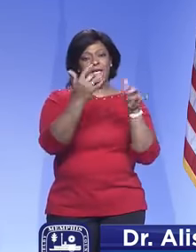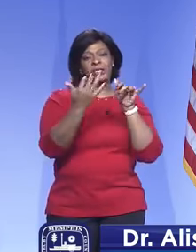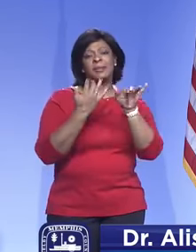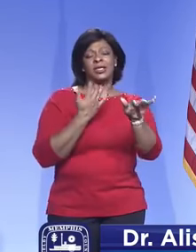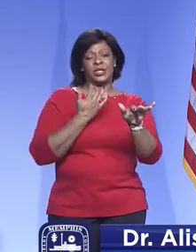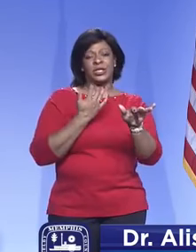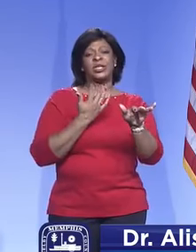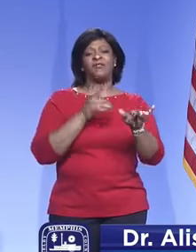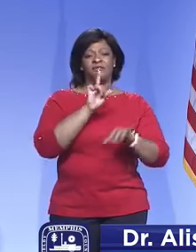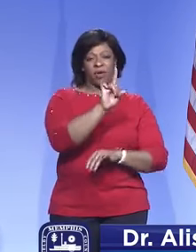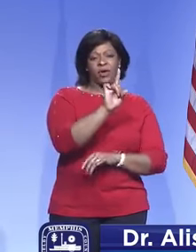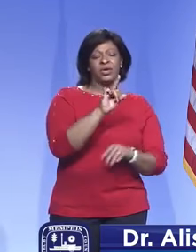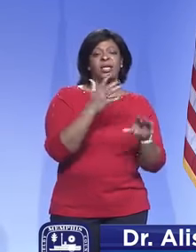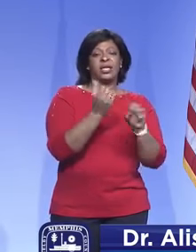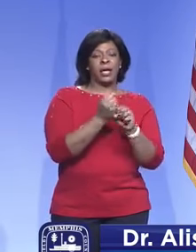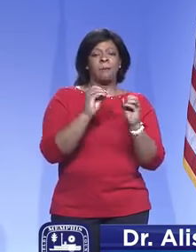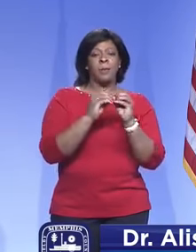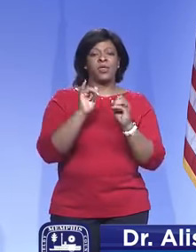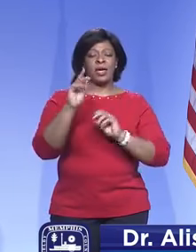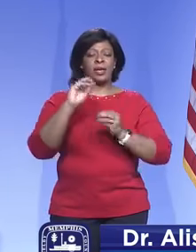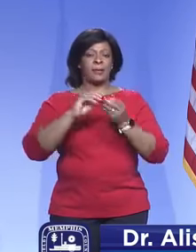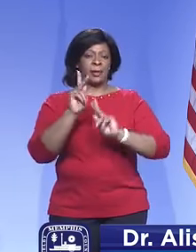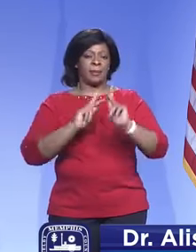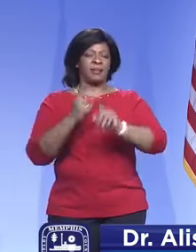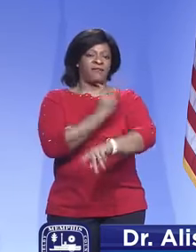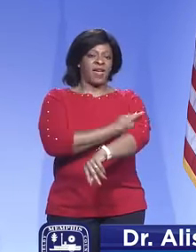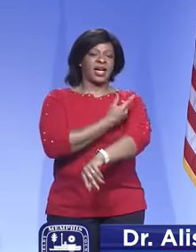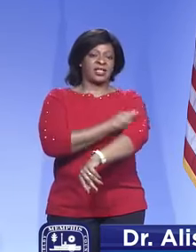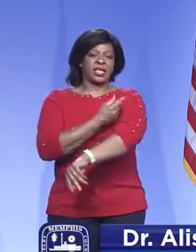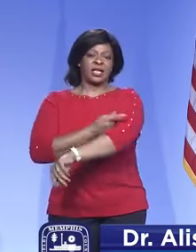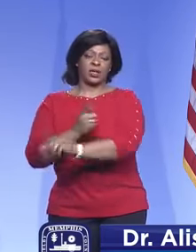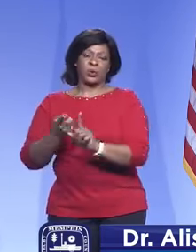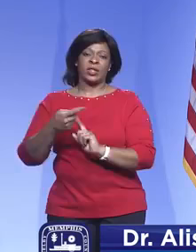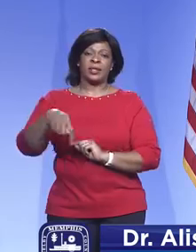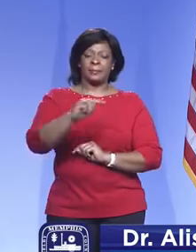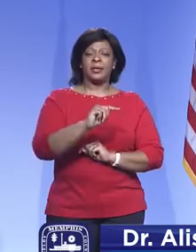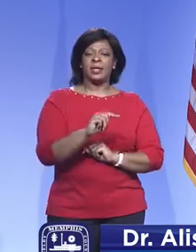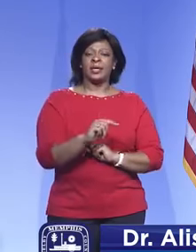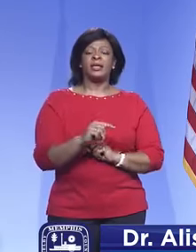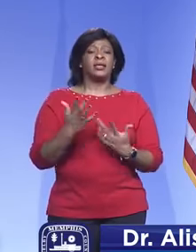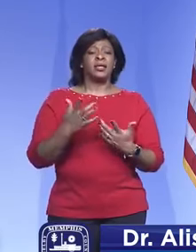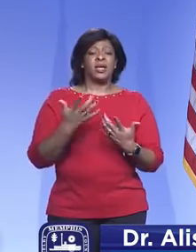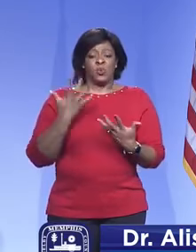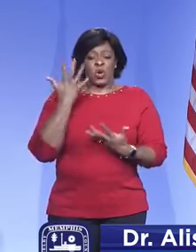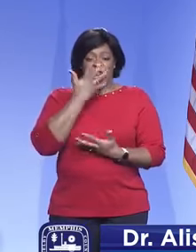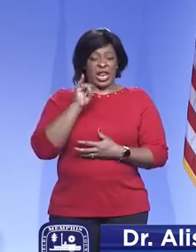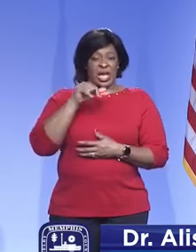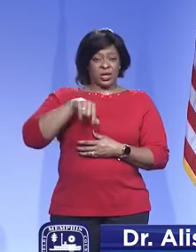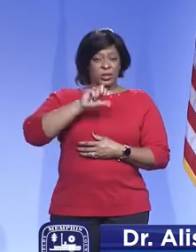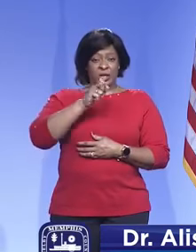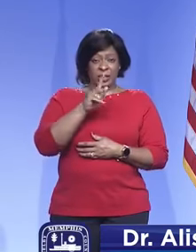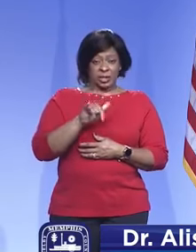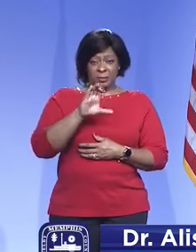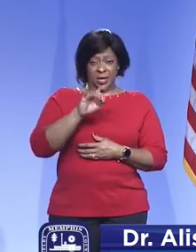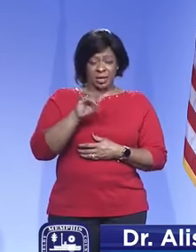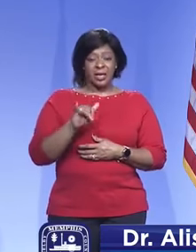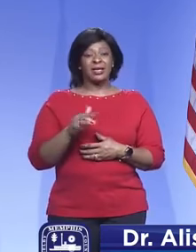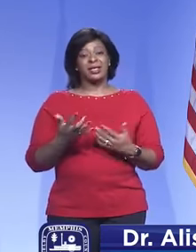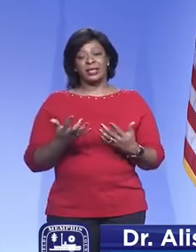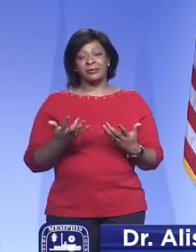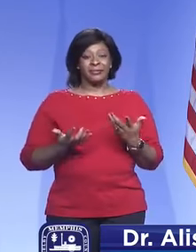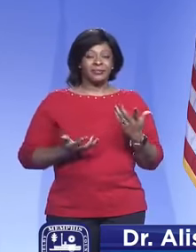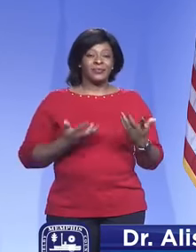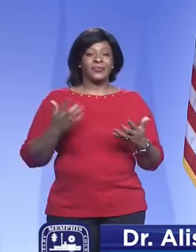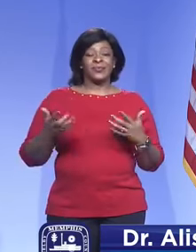transmission until we can get more of the population vaccinated. As far as how it'll look here in Shelby County, the sort